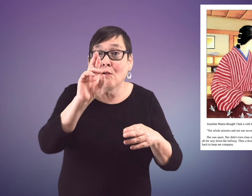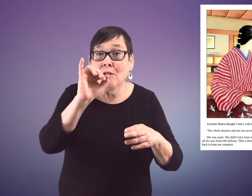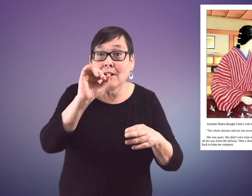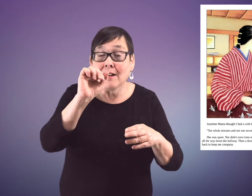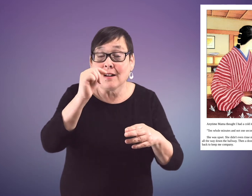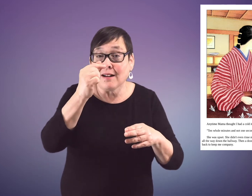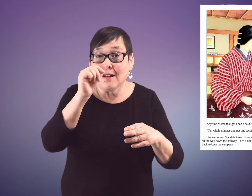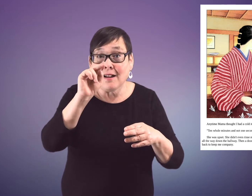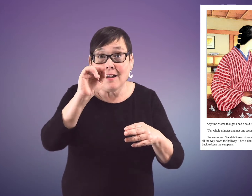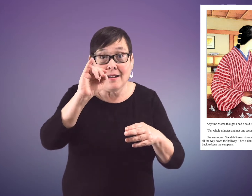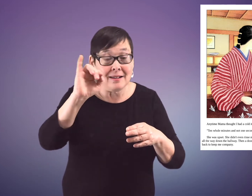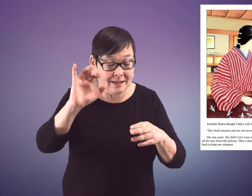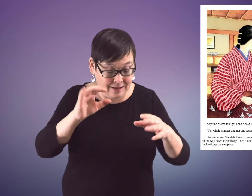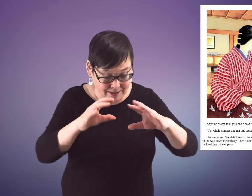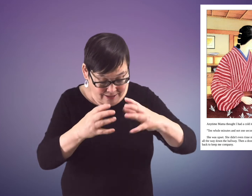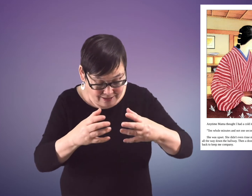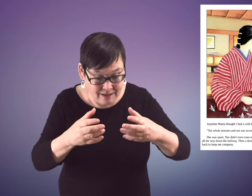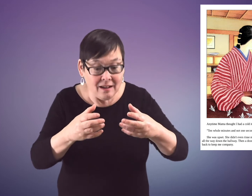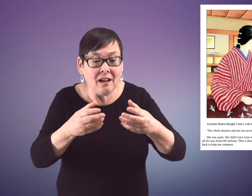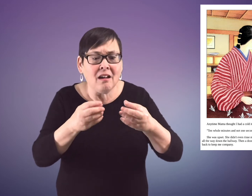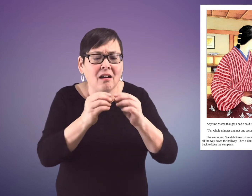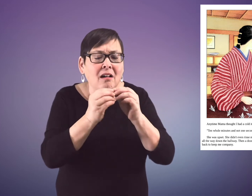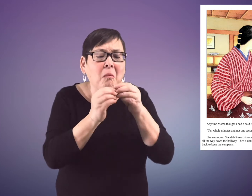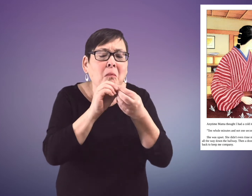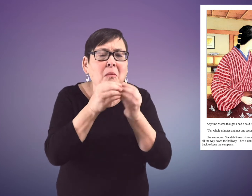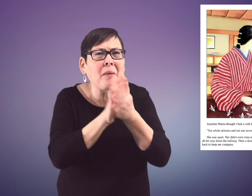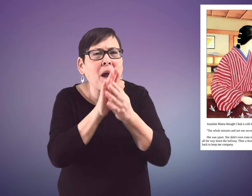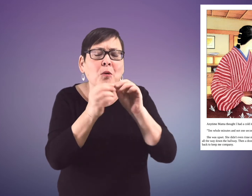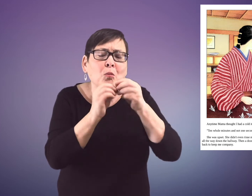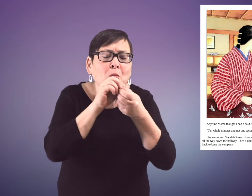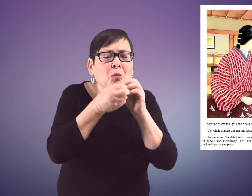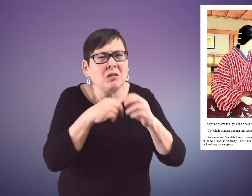was in the living room, folding origami paper.